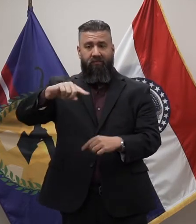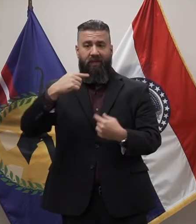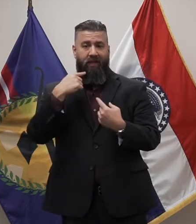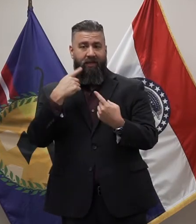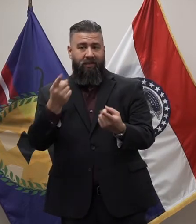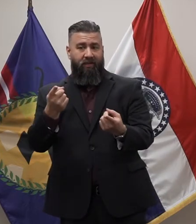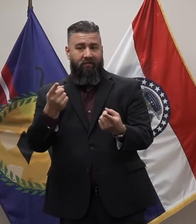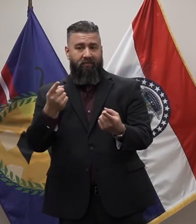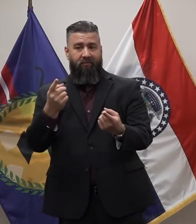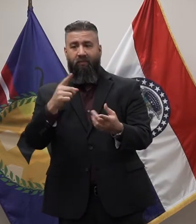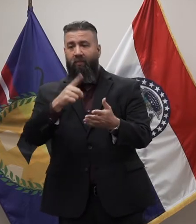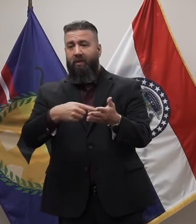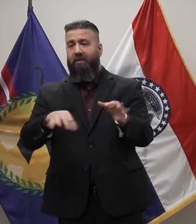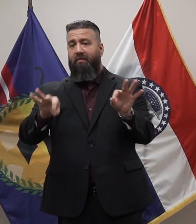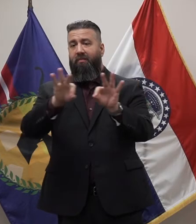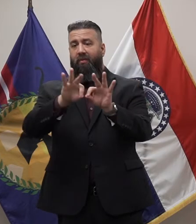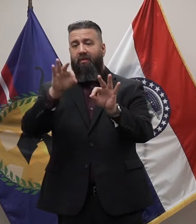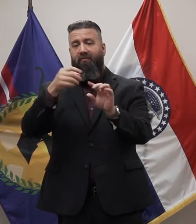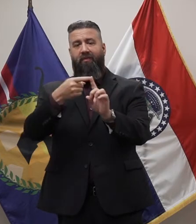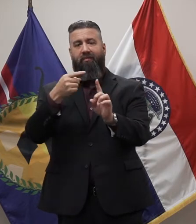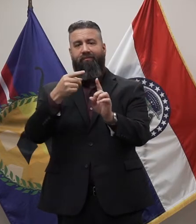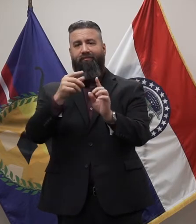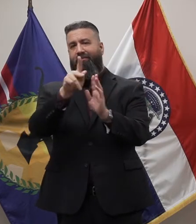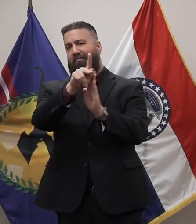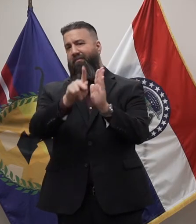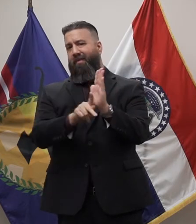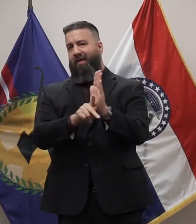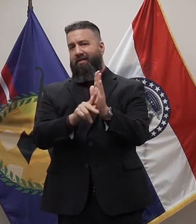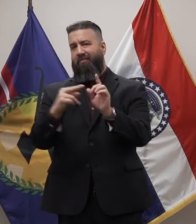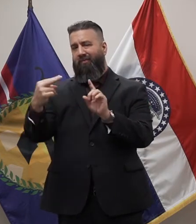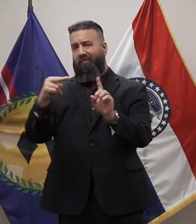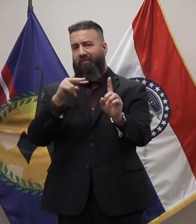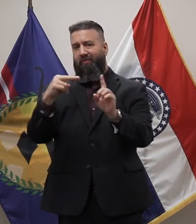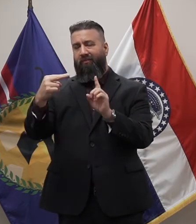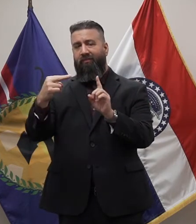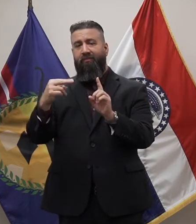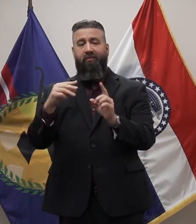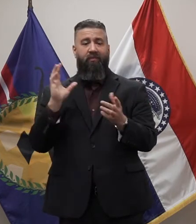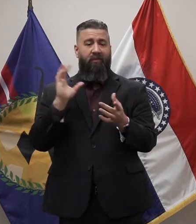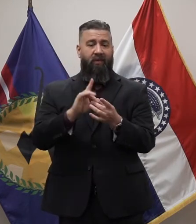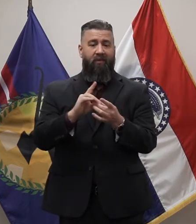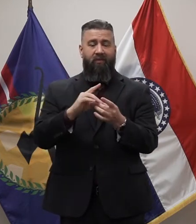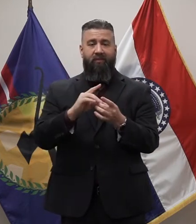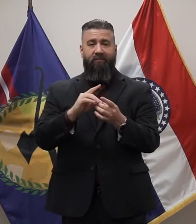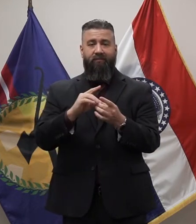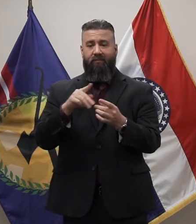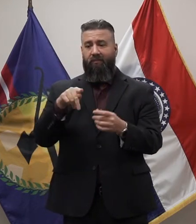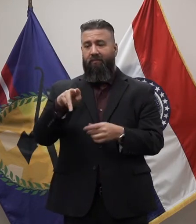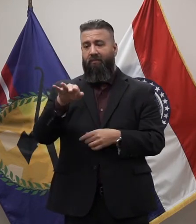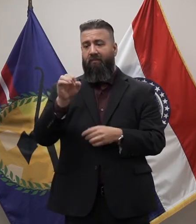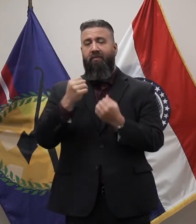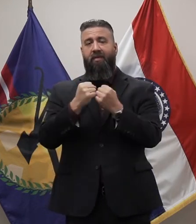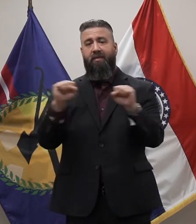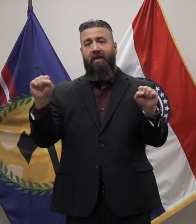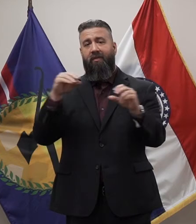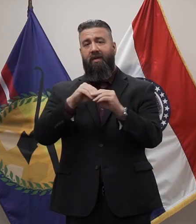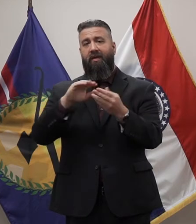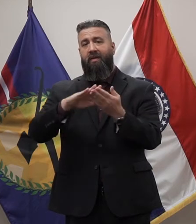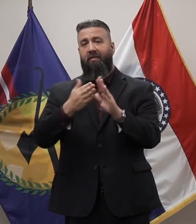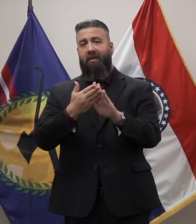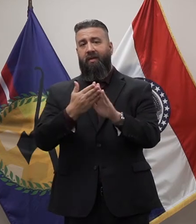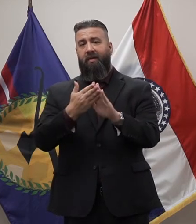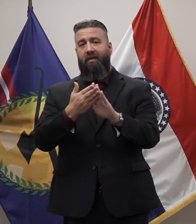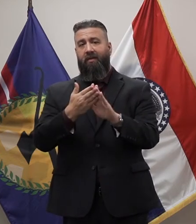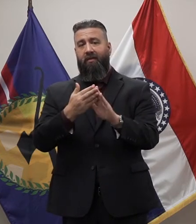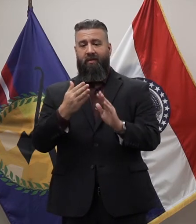what's important from a policy standpoint as far as addressing public safety in our community. They're my